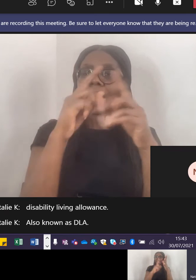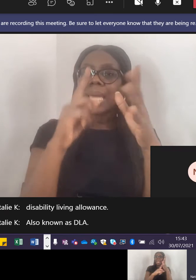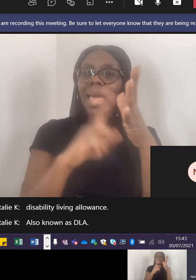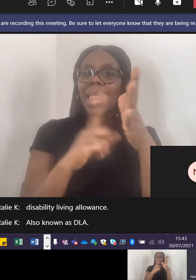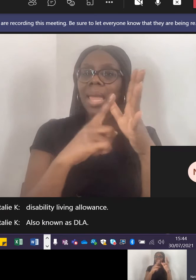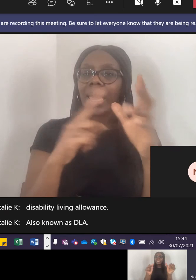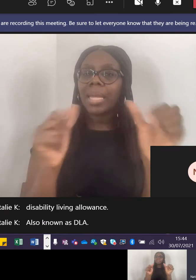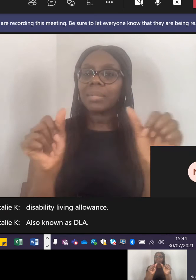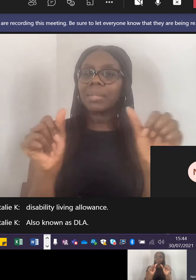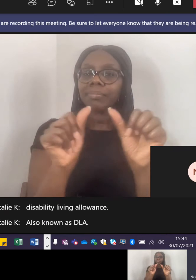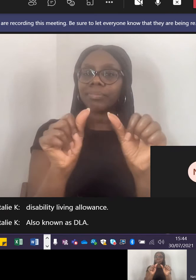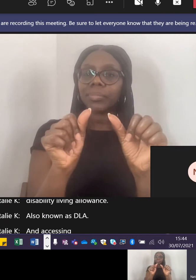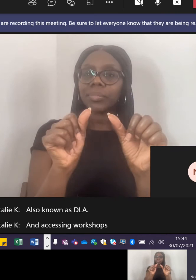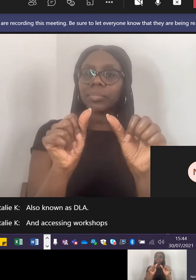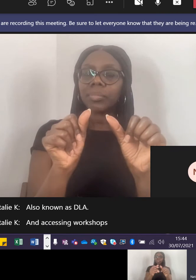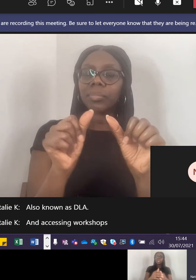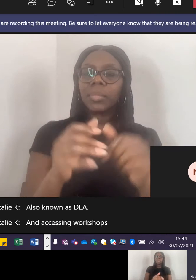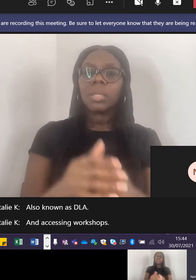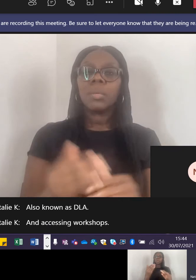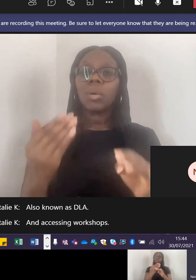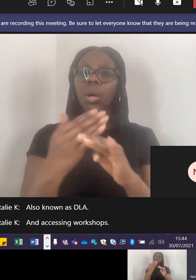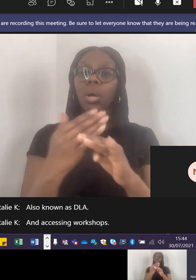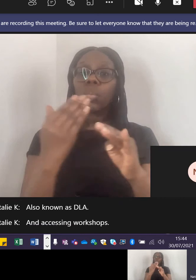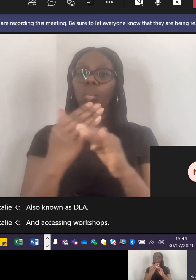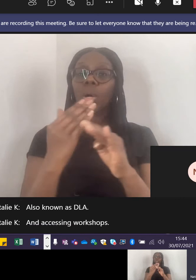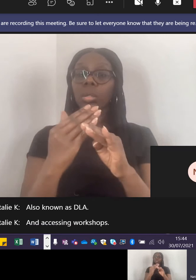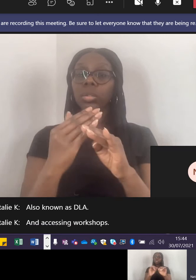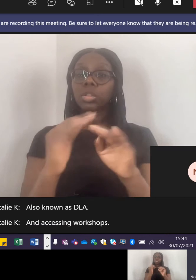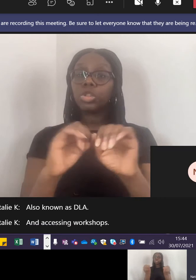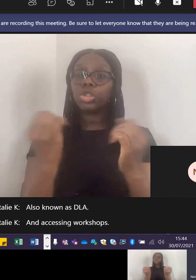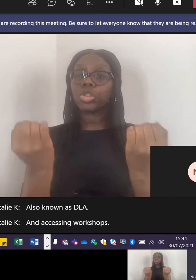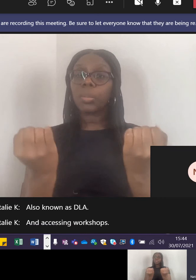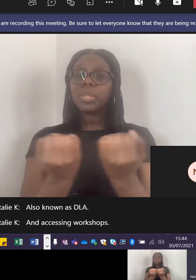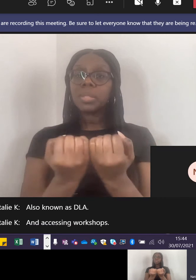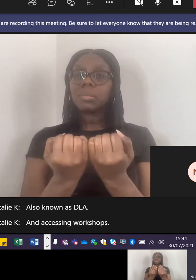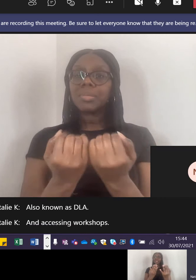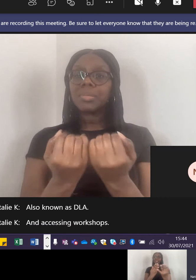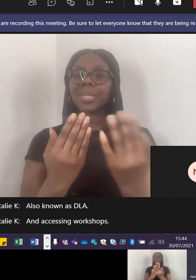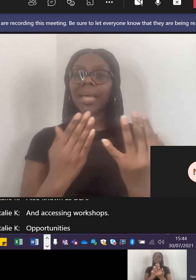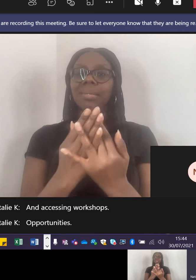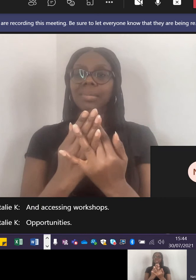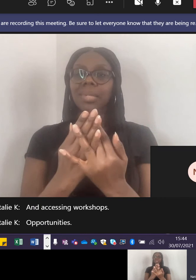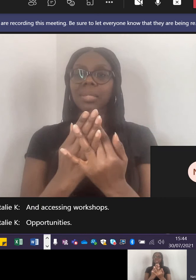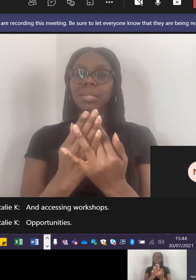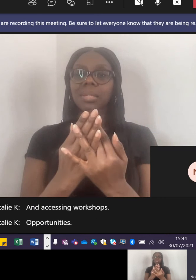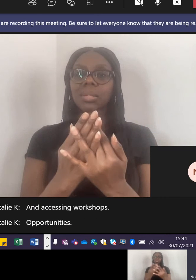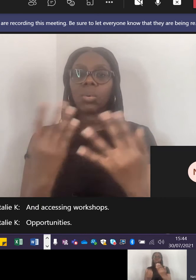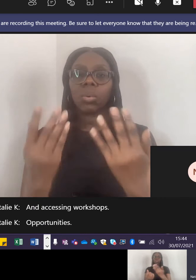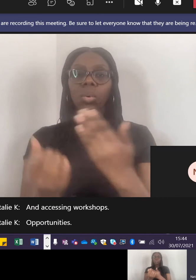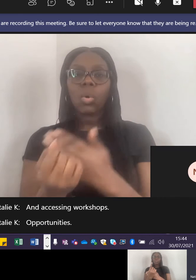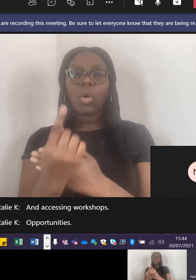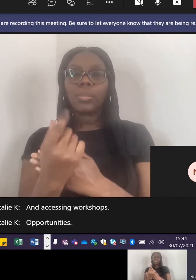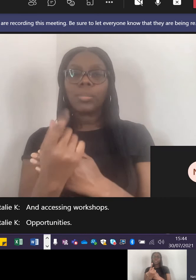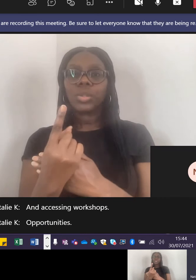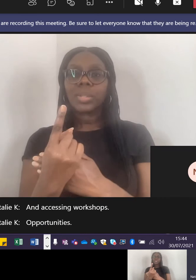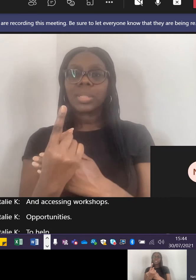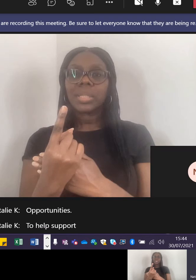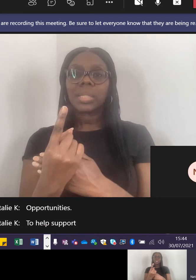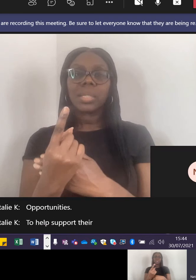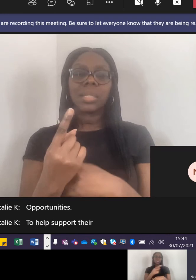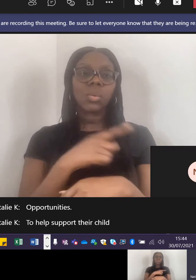and accessing workshops or opportunities to help support